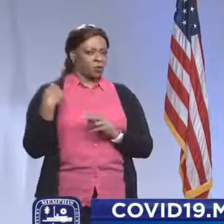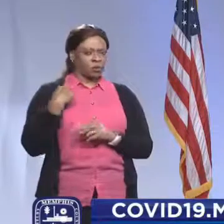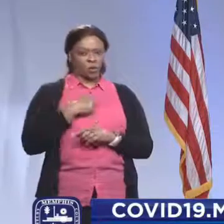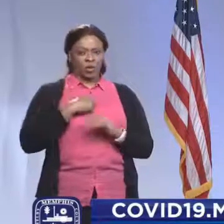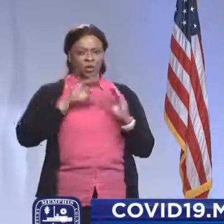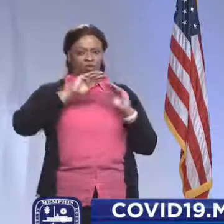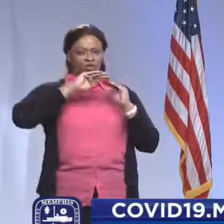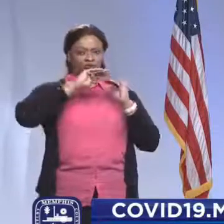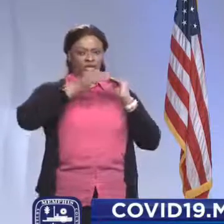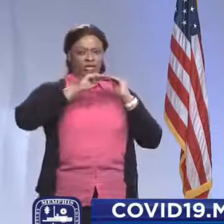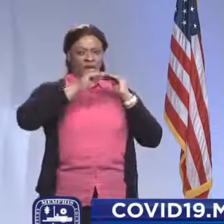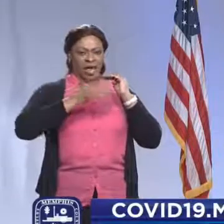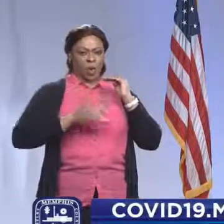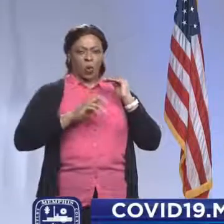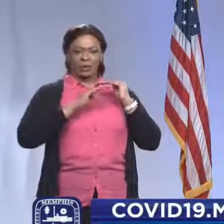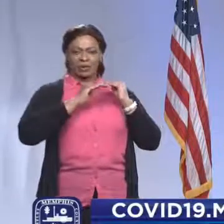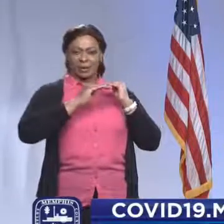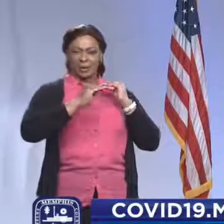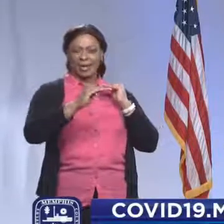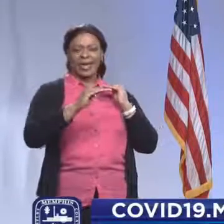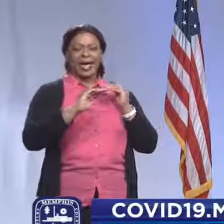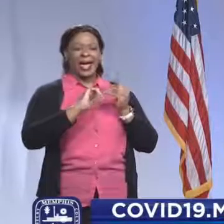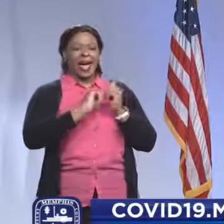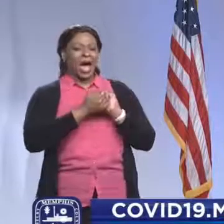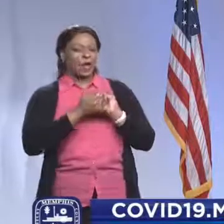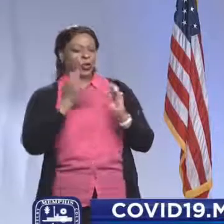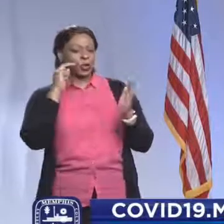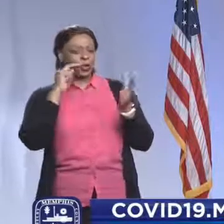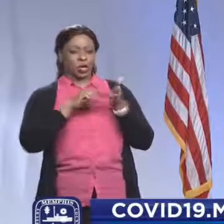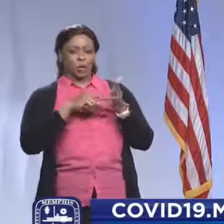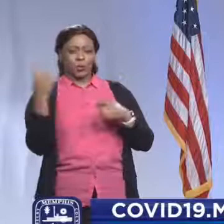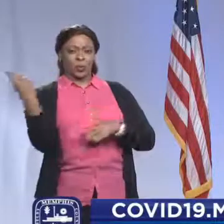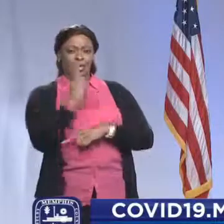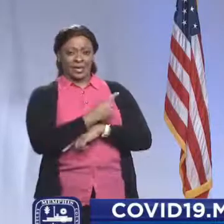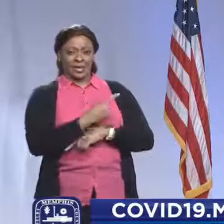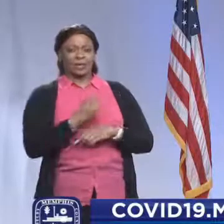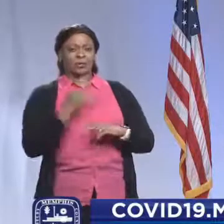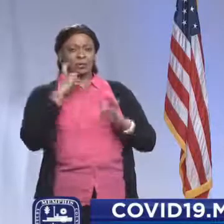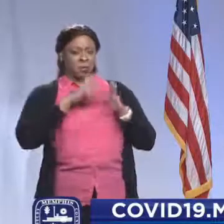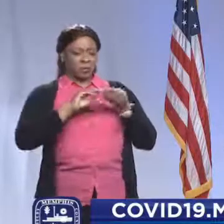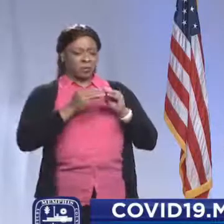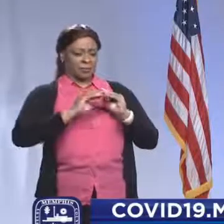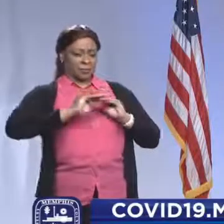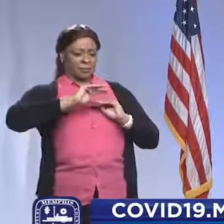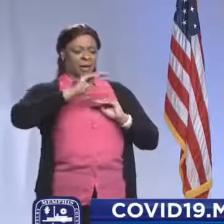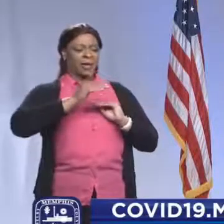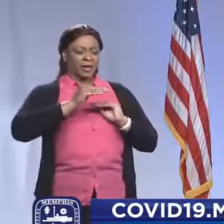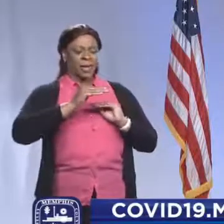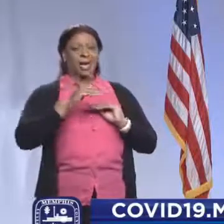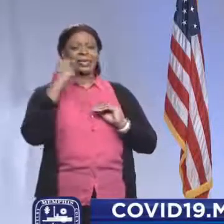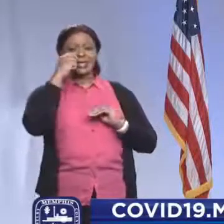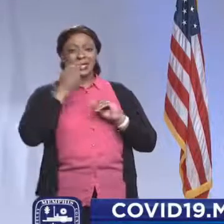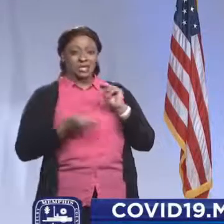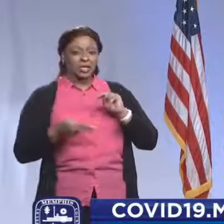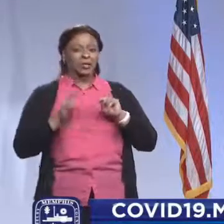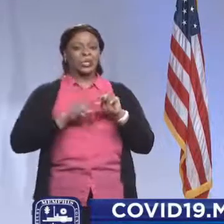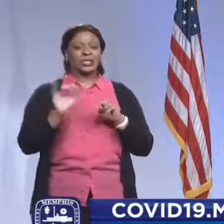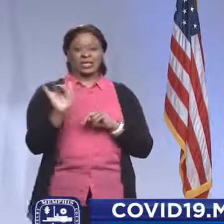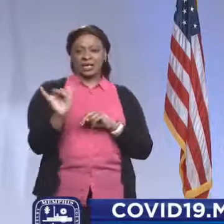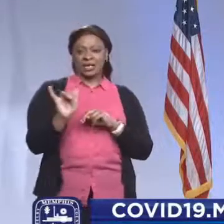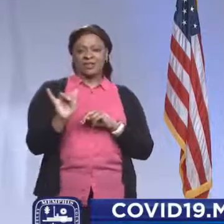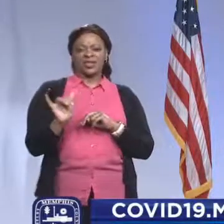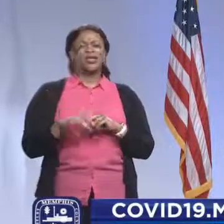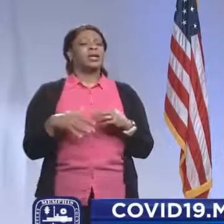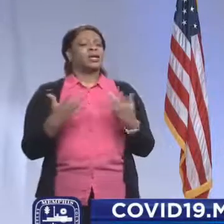trending downward or stabilizing, how do you look at a day where cases did spike up, but testing also went up significantly and